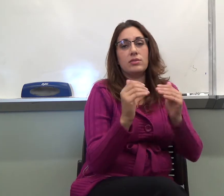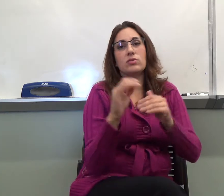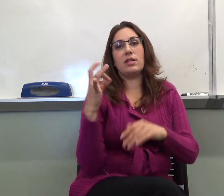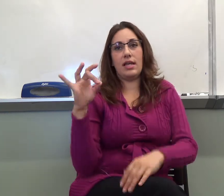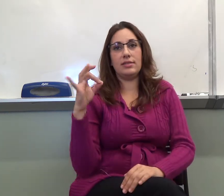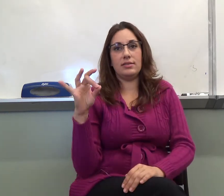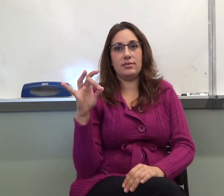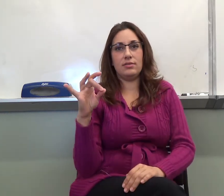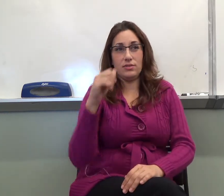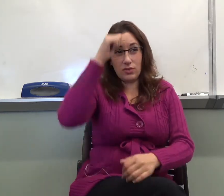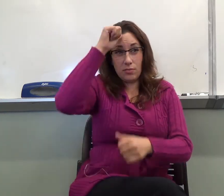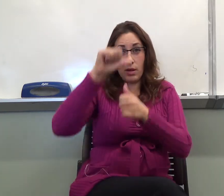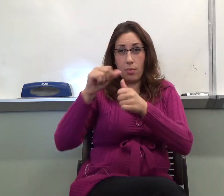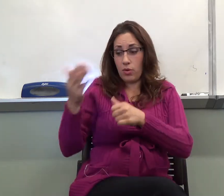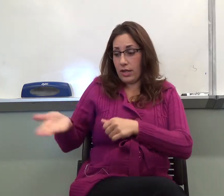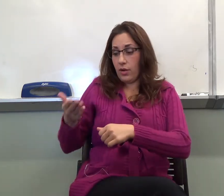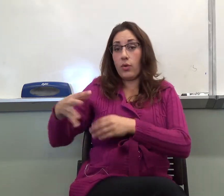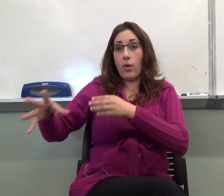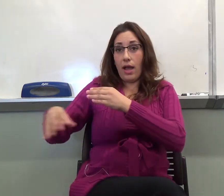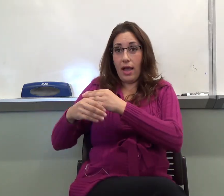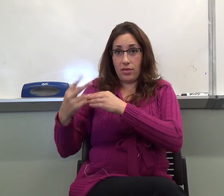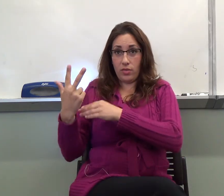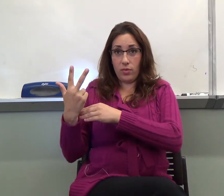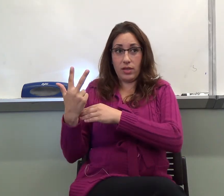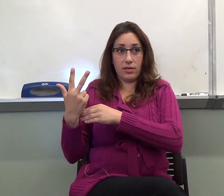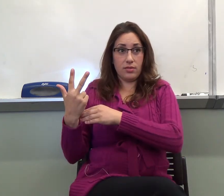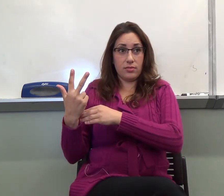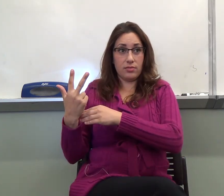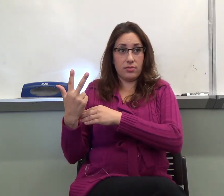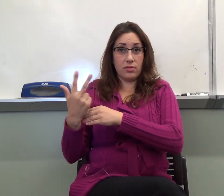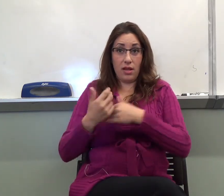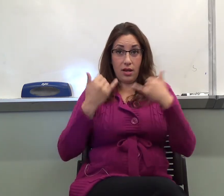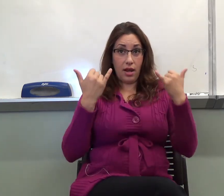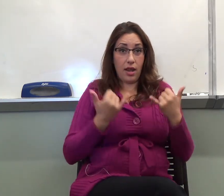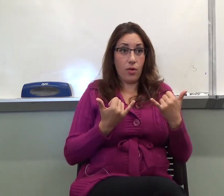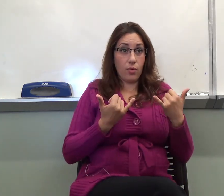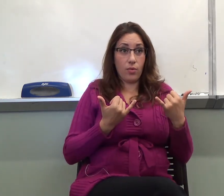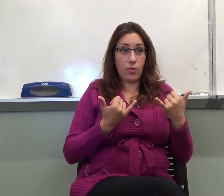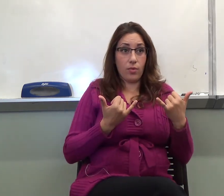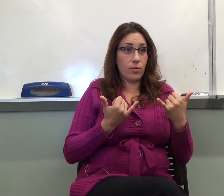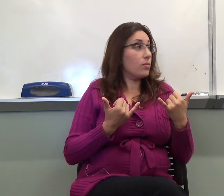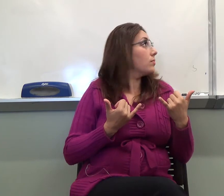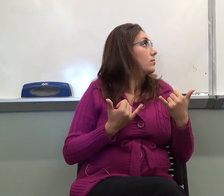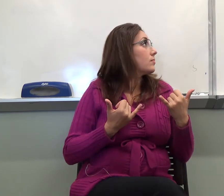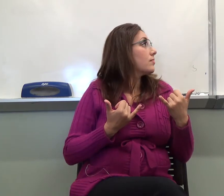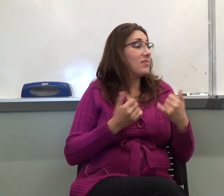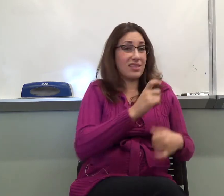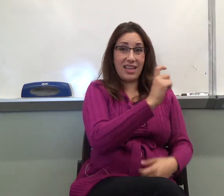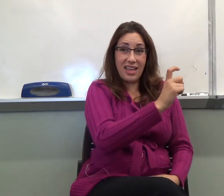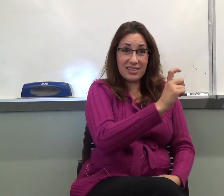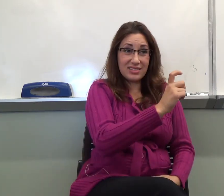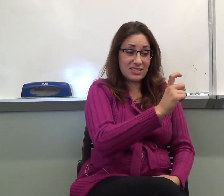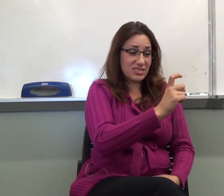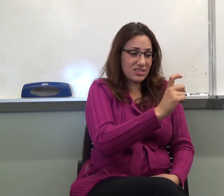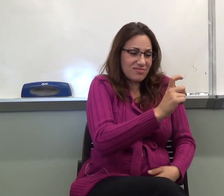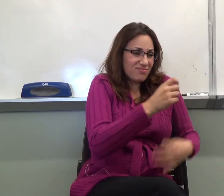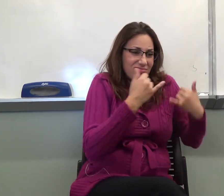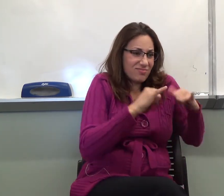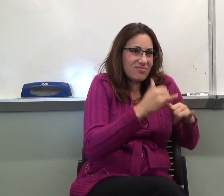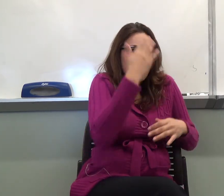huh? All right, now the problem is the x is not known yet because of the multiplication by